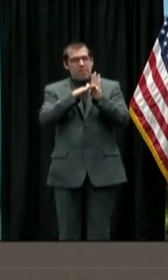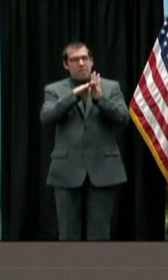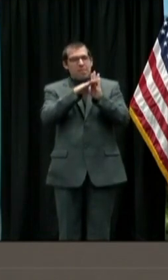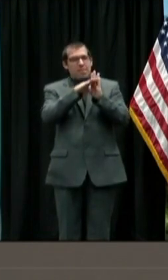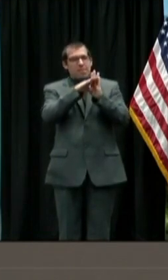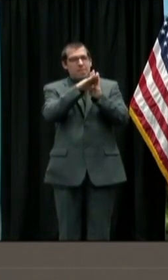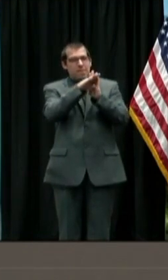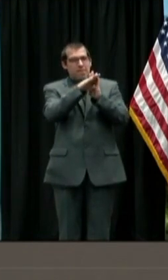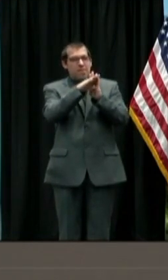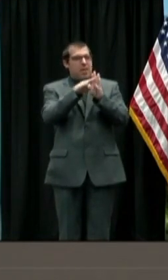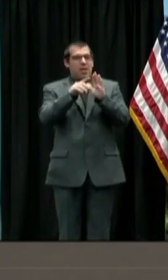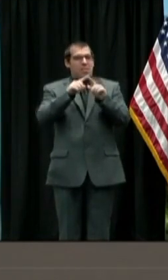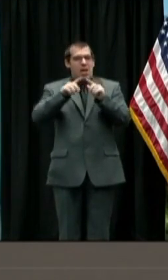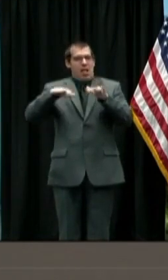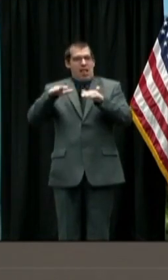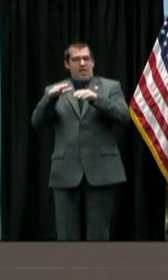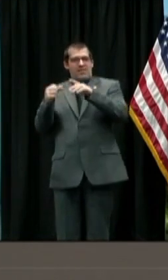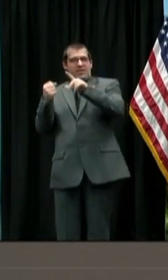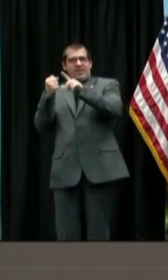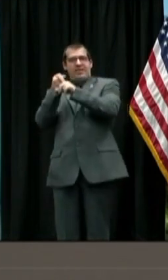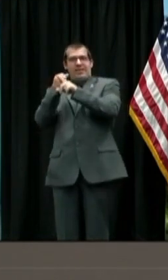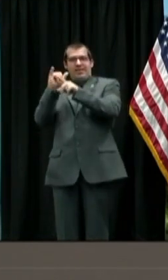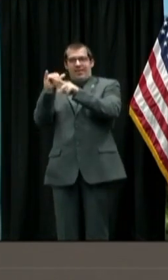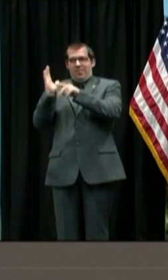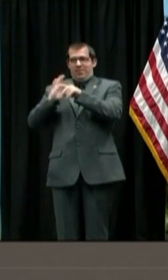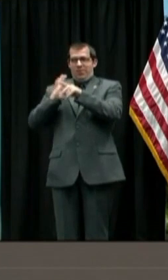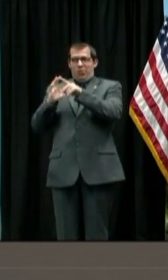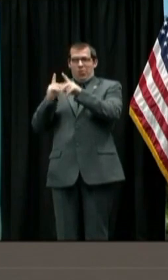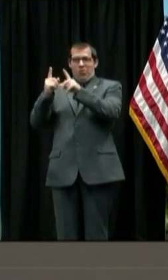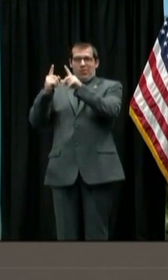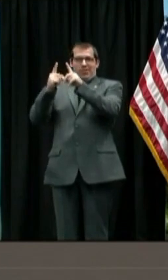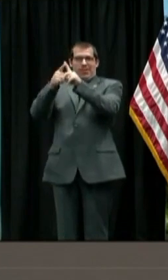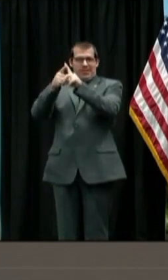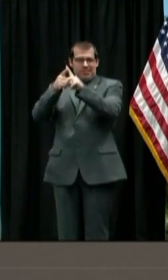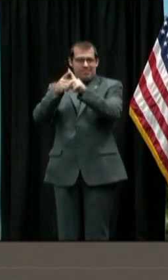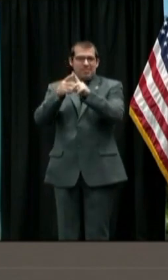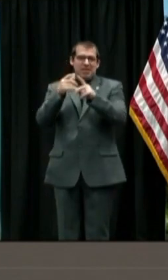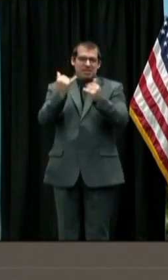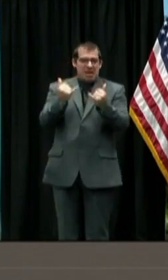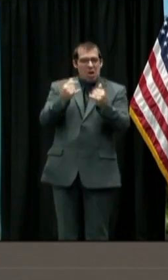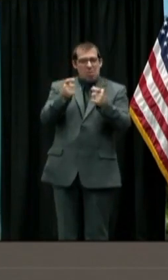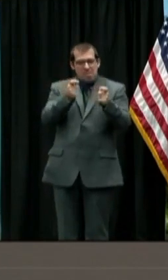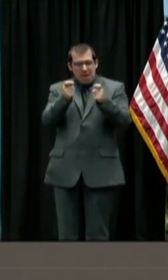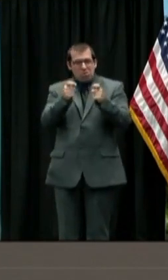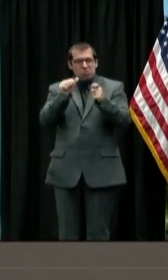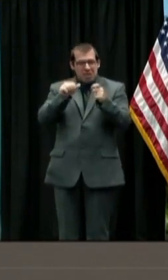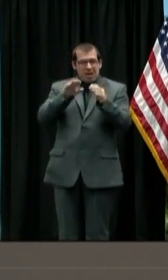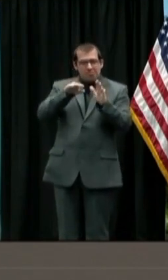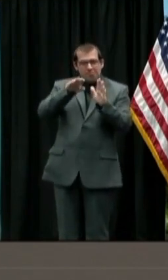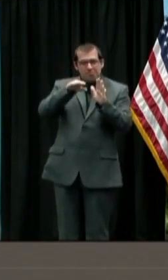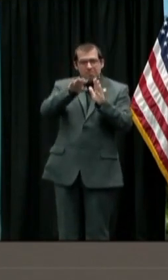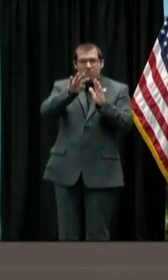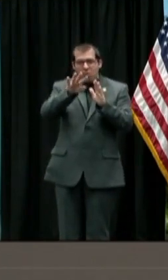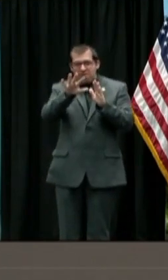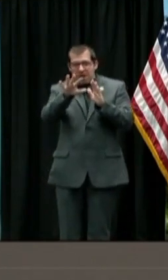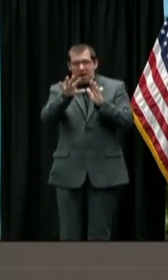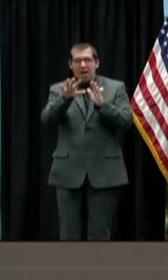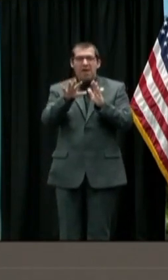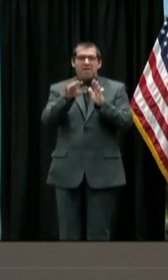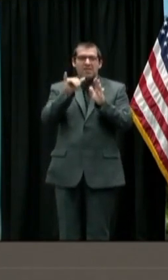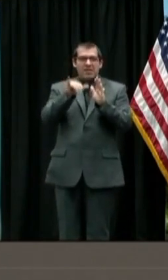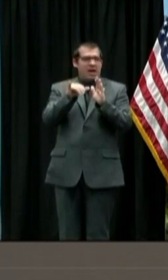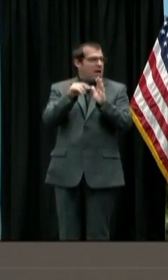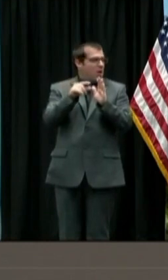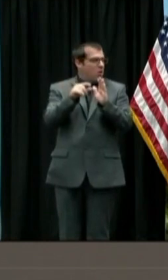up, but not to the height that it was. And here it's at a manageable level of about 45, and it's on a